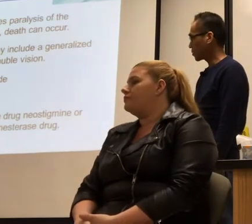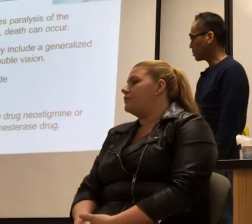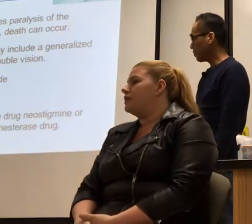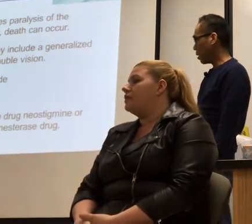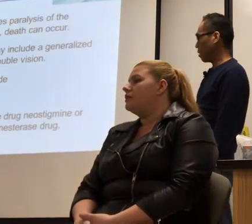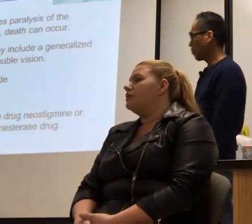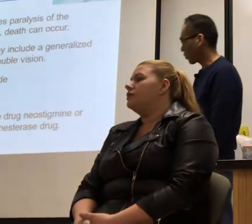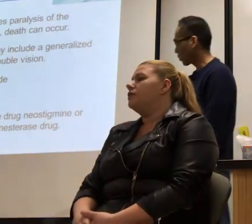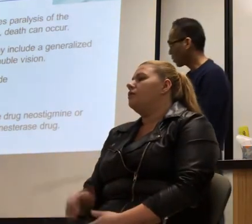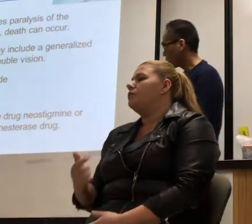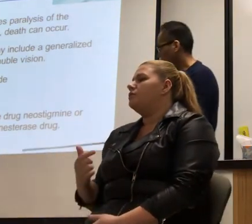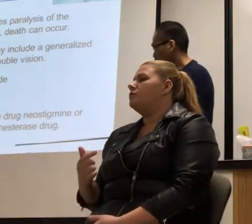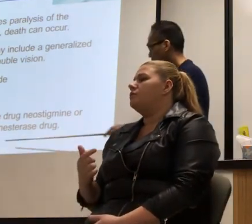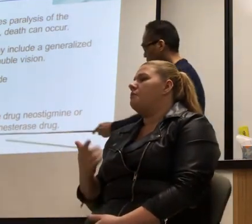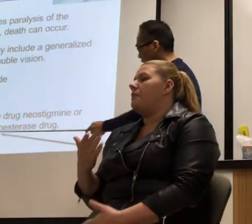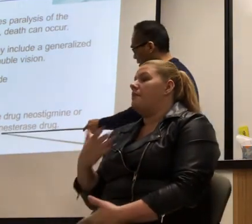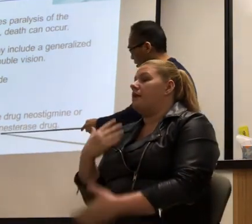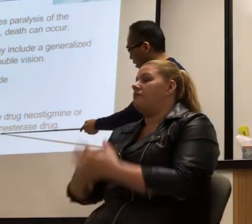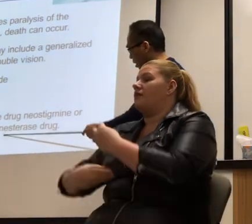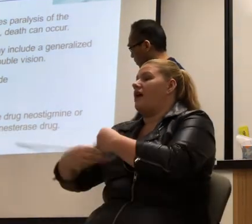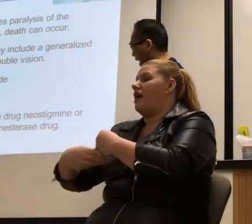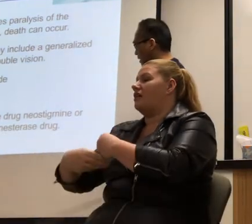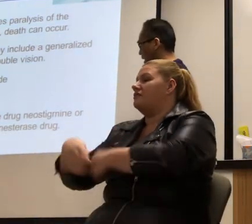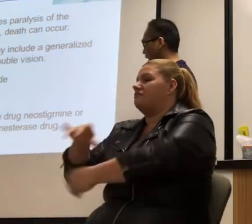neostigmine or some other